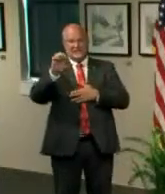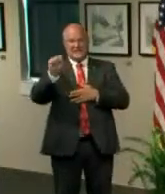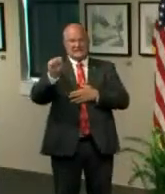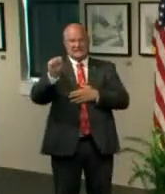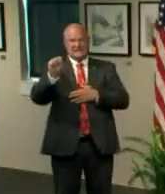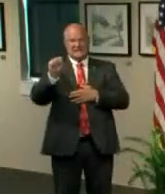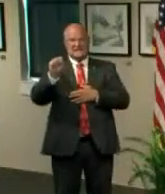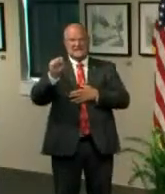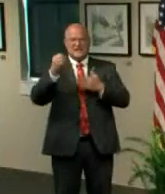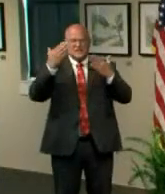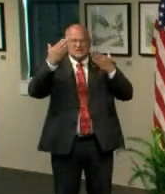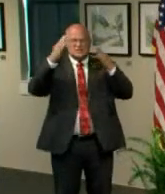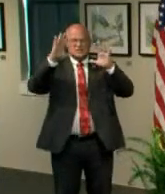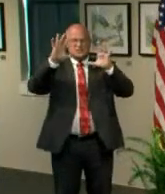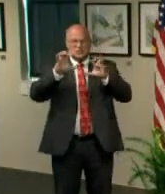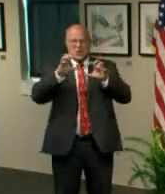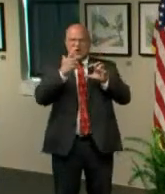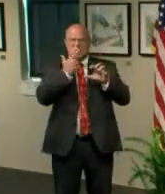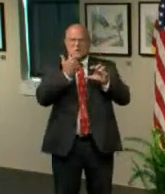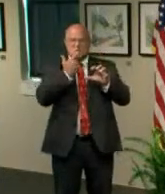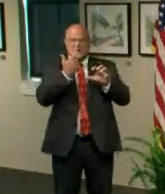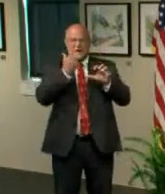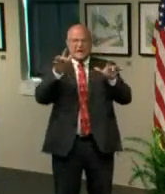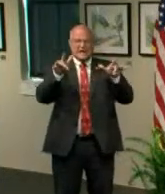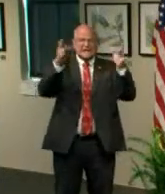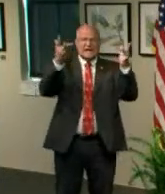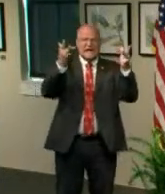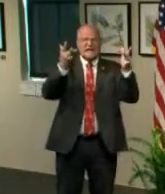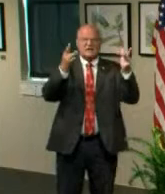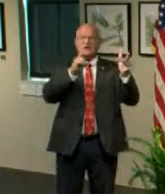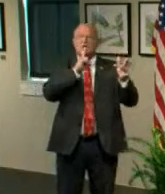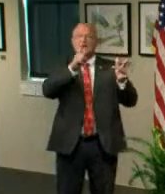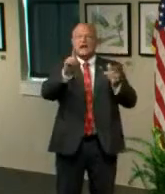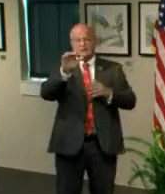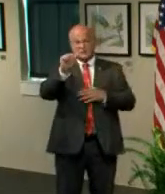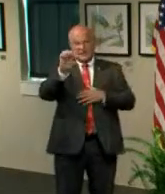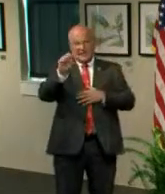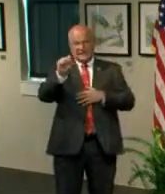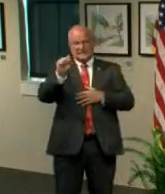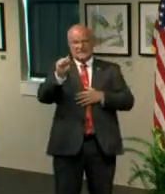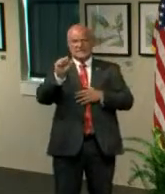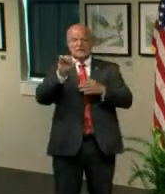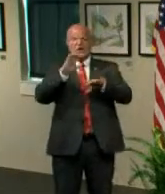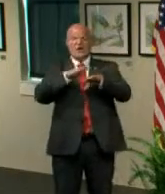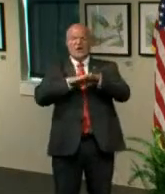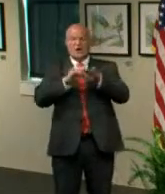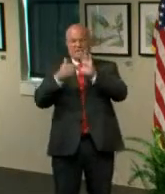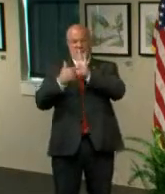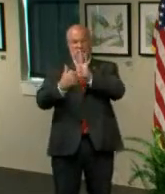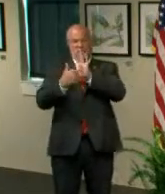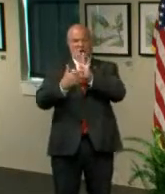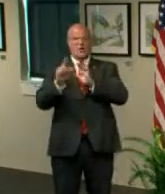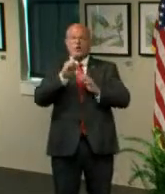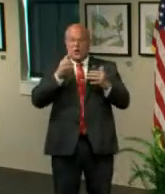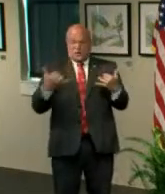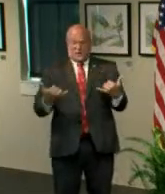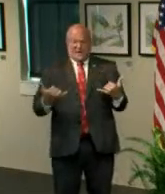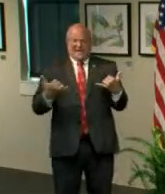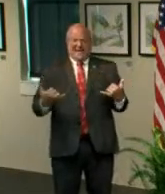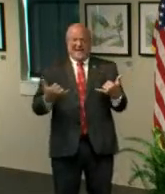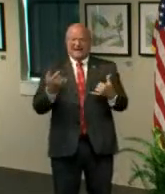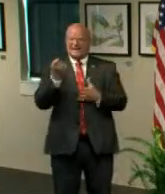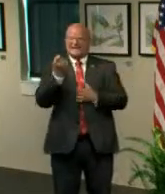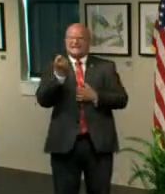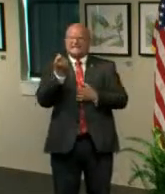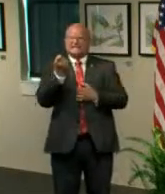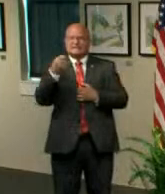cases in the dark red line, and the lighter line are the actual cases. And so on that model, where we are right now is a